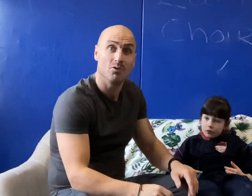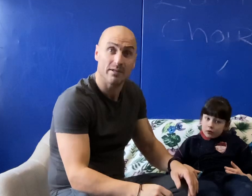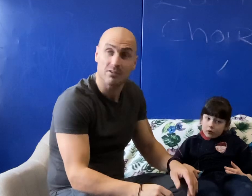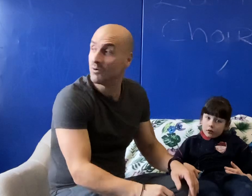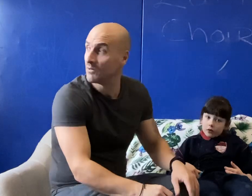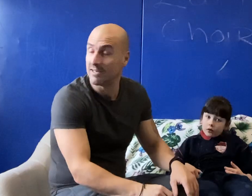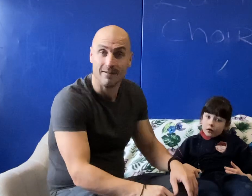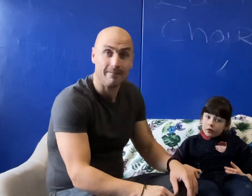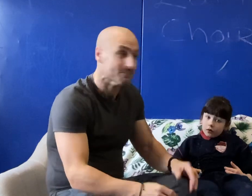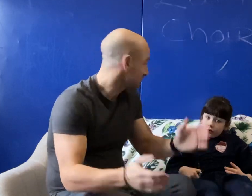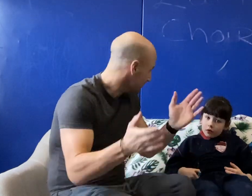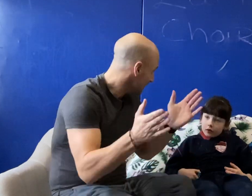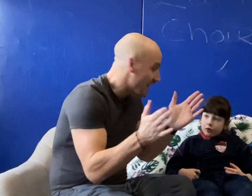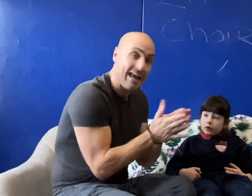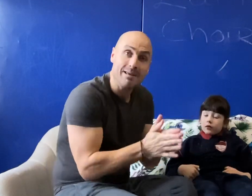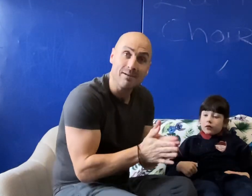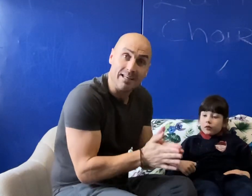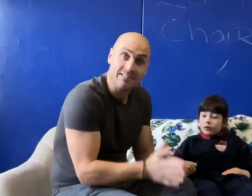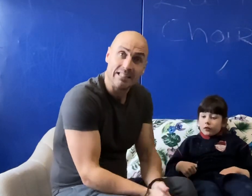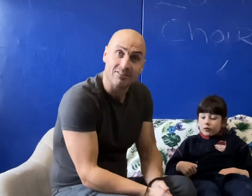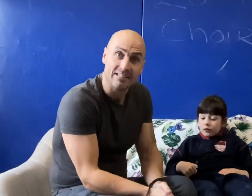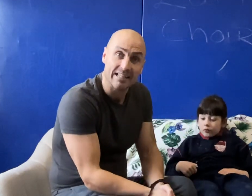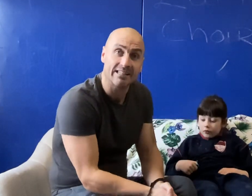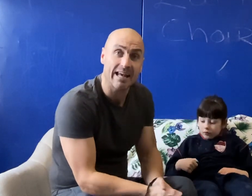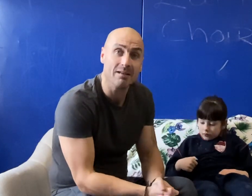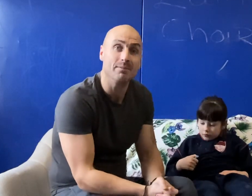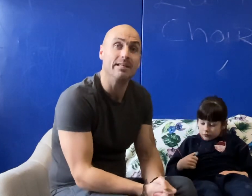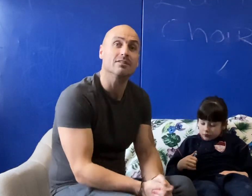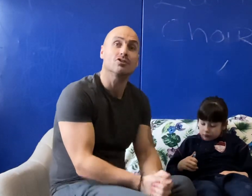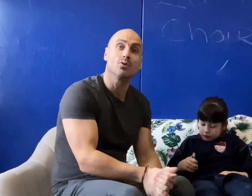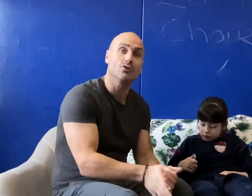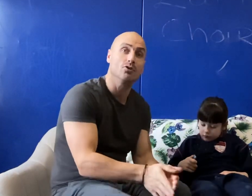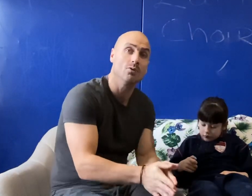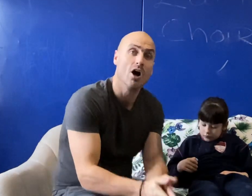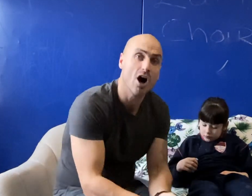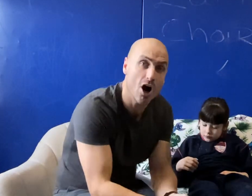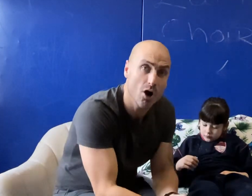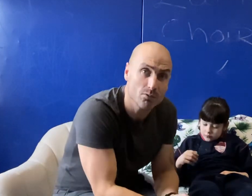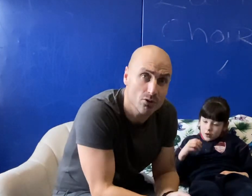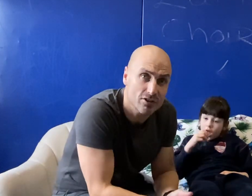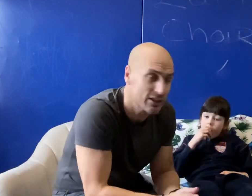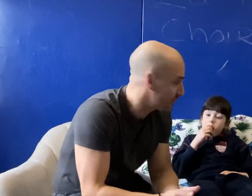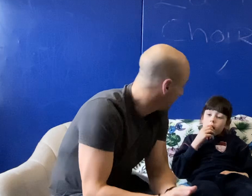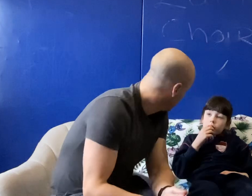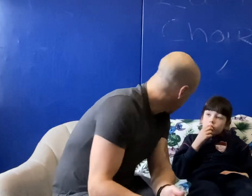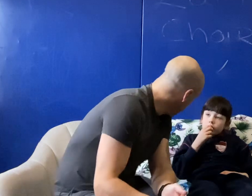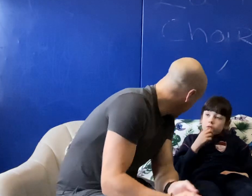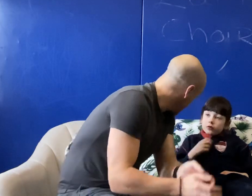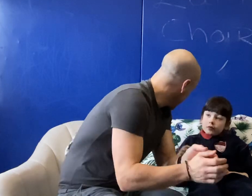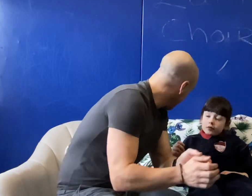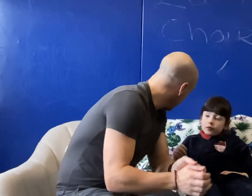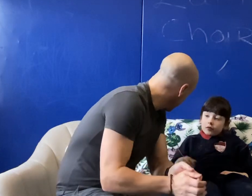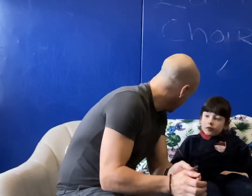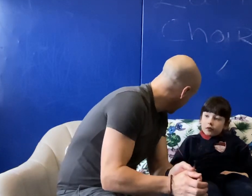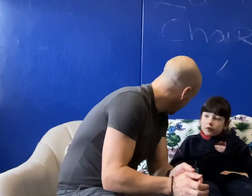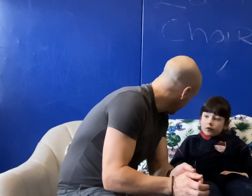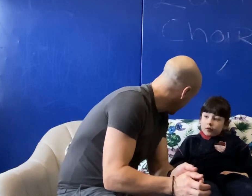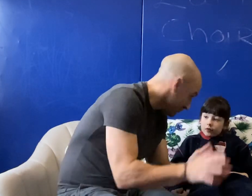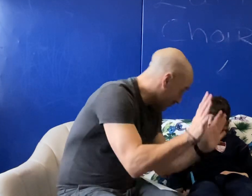with Donna. Emma is here today to help me to show you how to do the sign for internet. So we're going